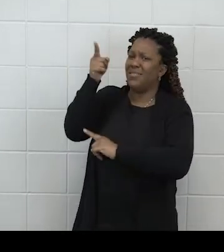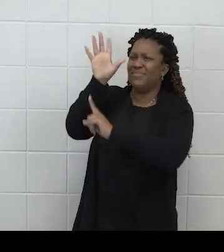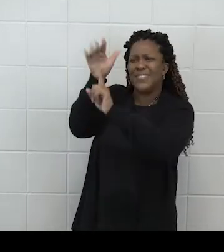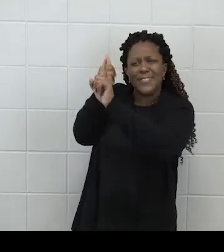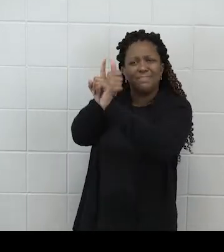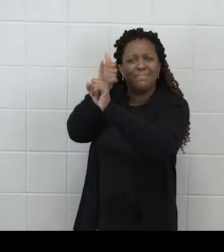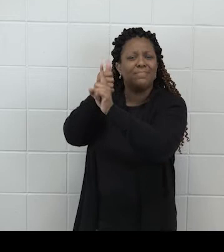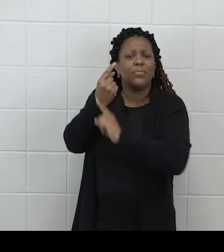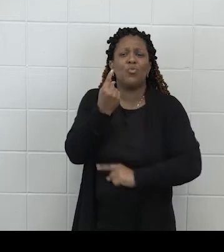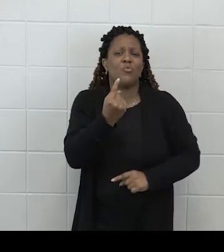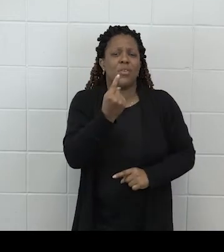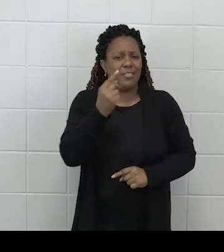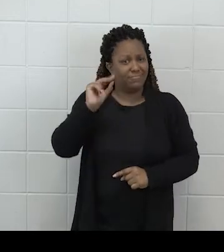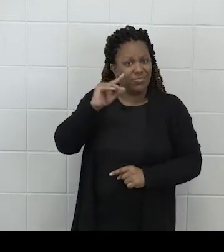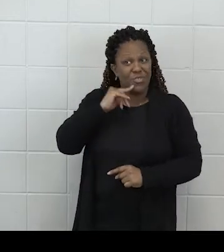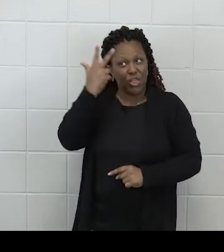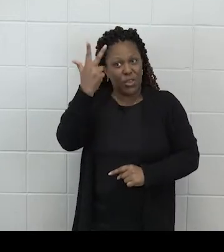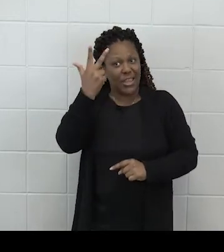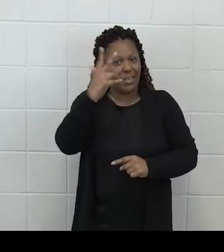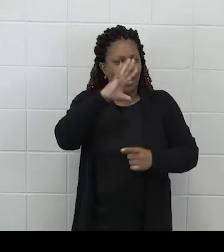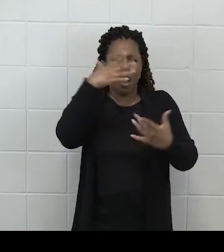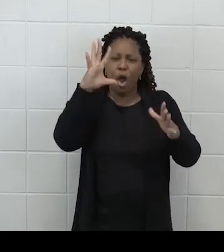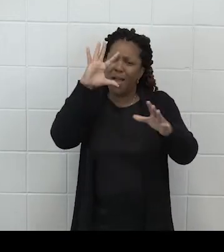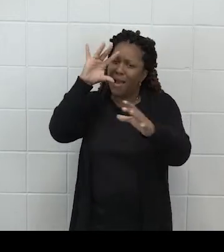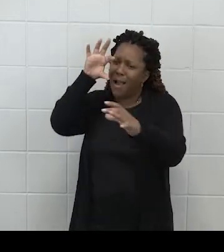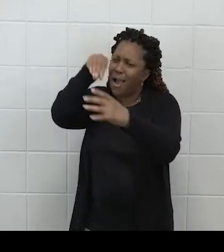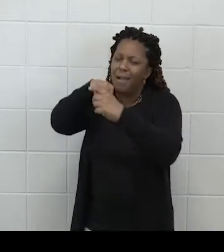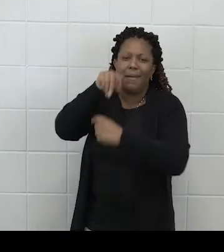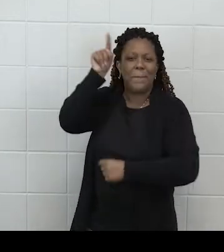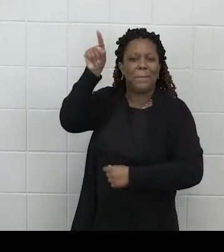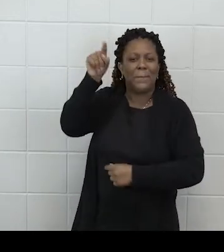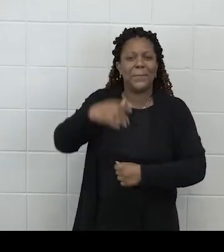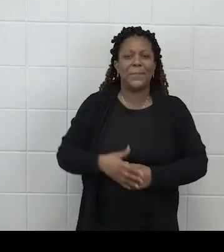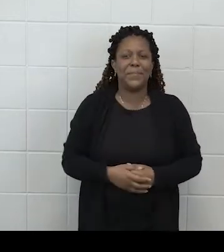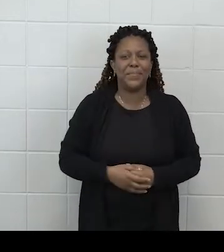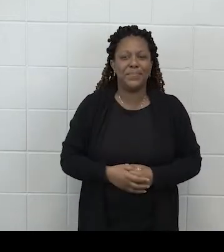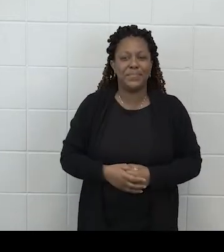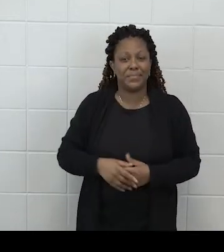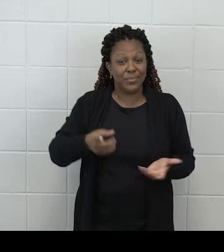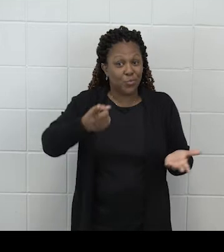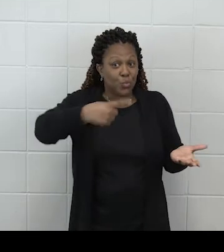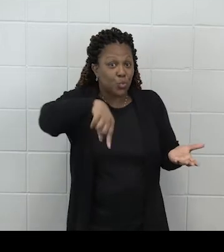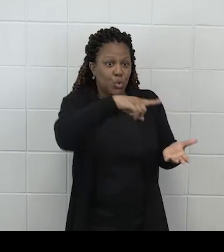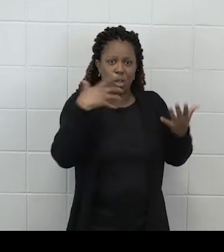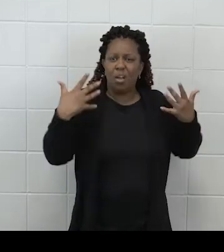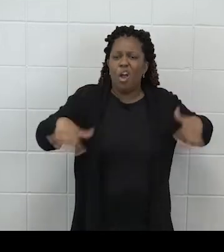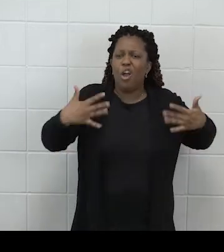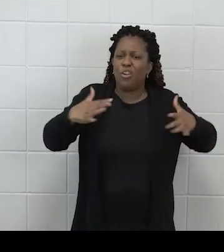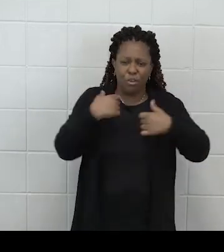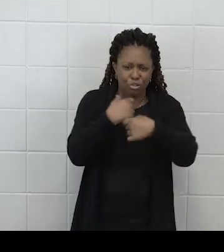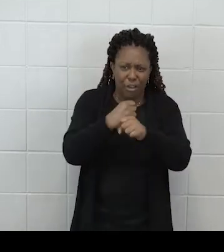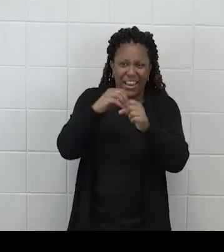three persons, one God. And you and I and all people are created in God's image,